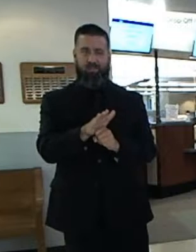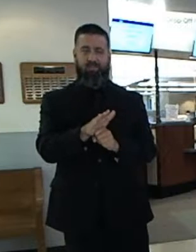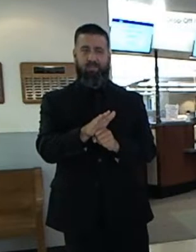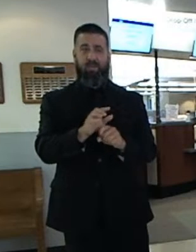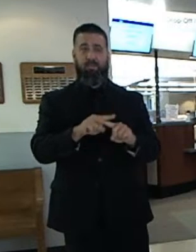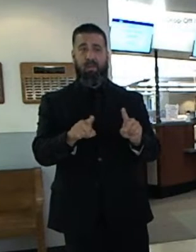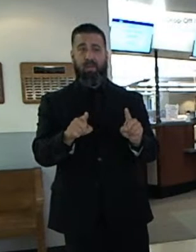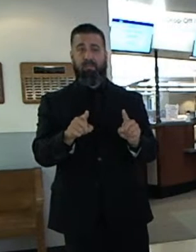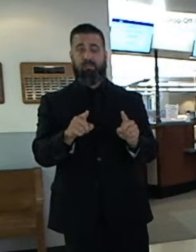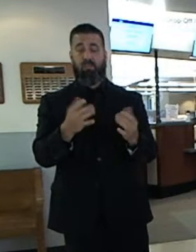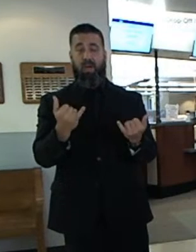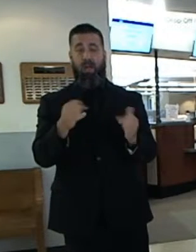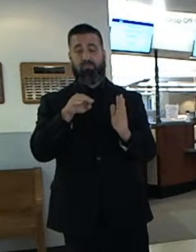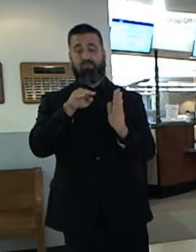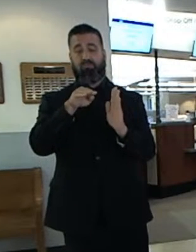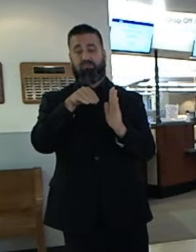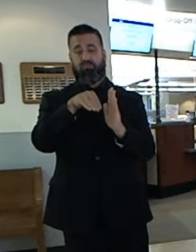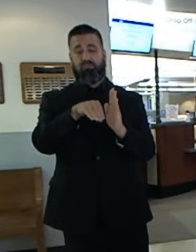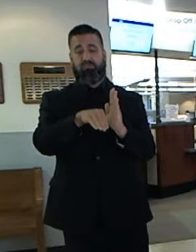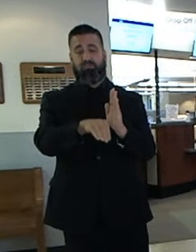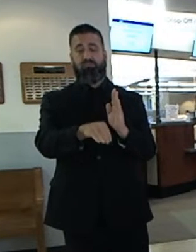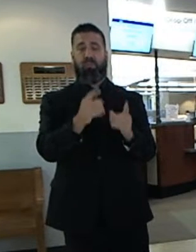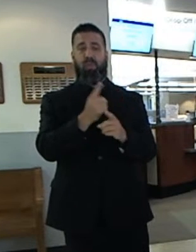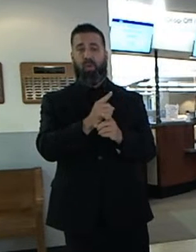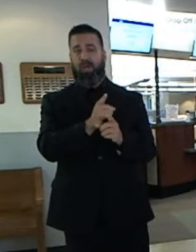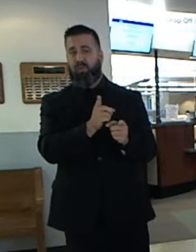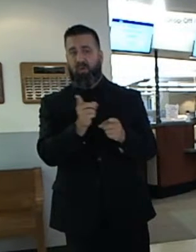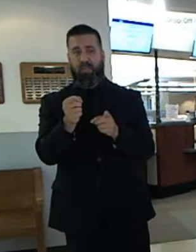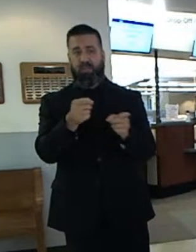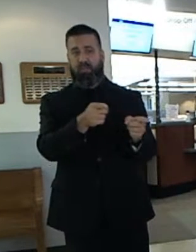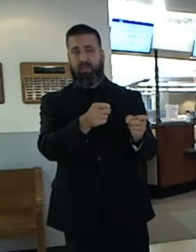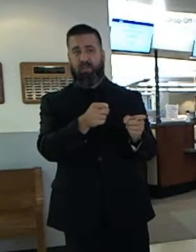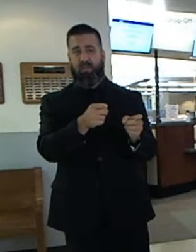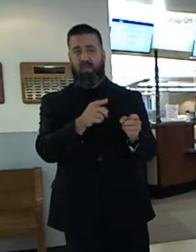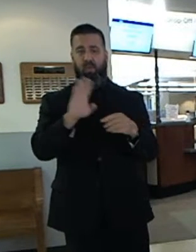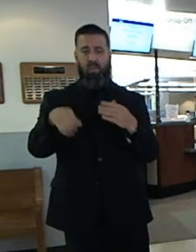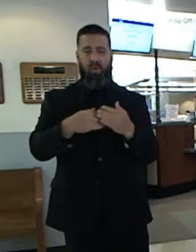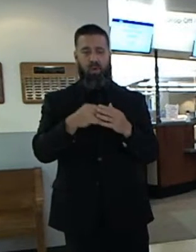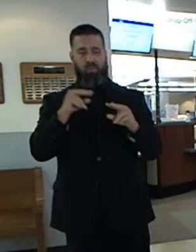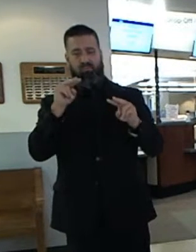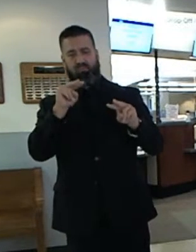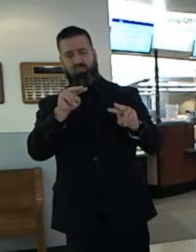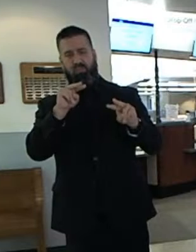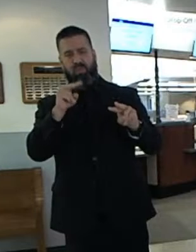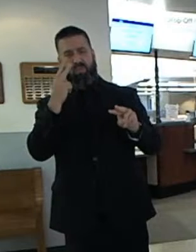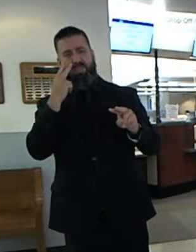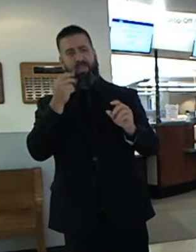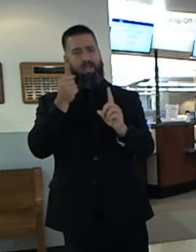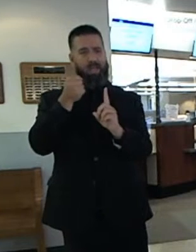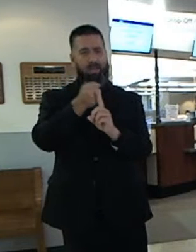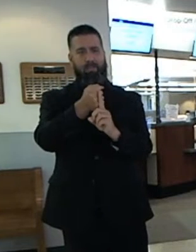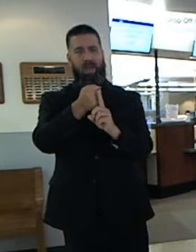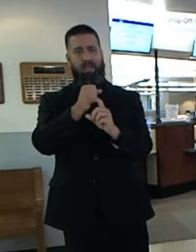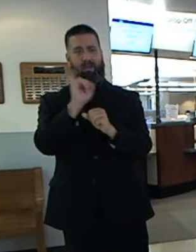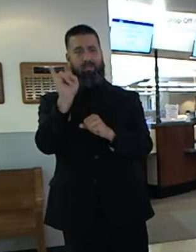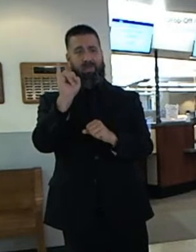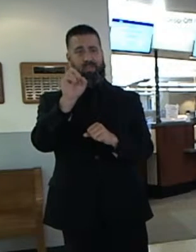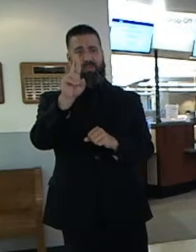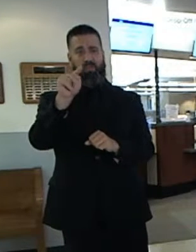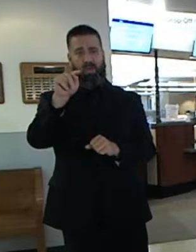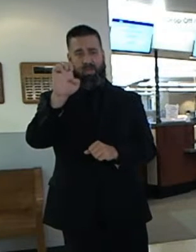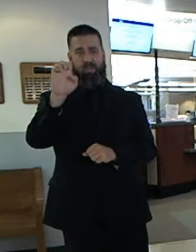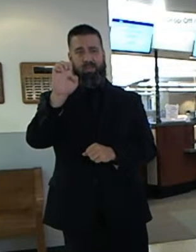it is moving in the right direction. We're all watching to see what the impact on that infection rate and positivity